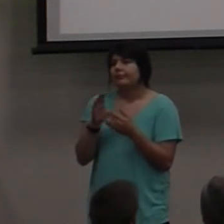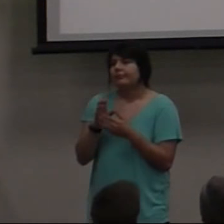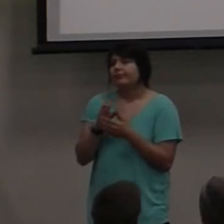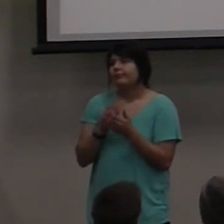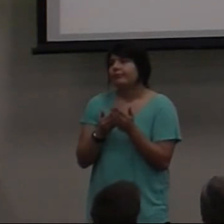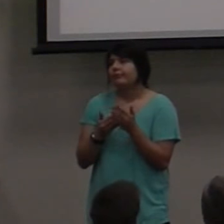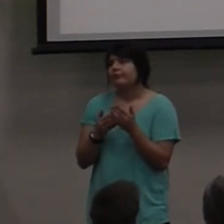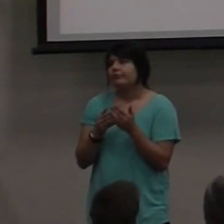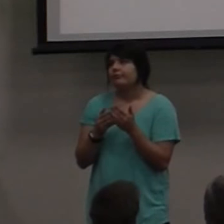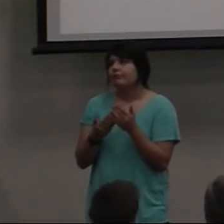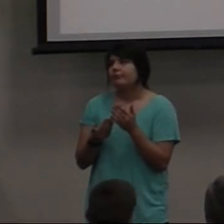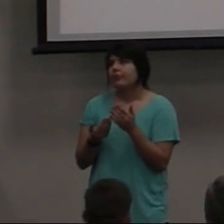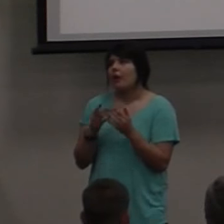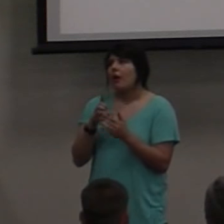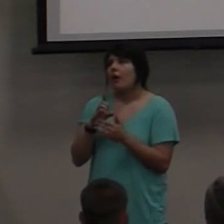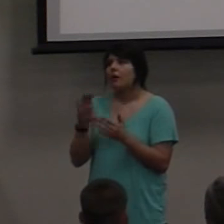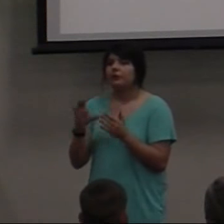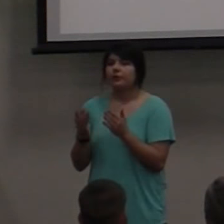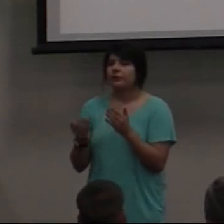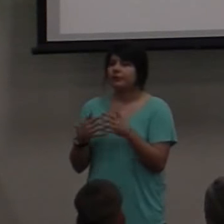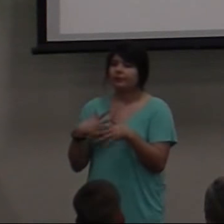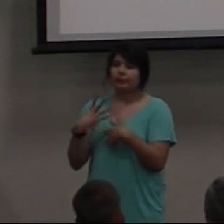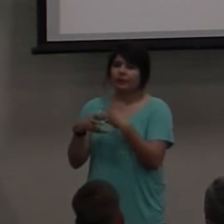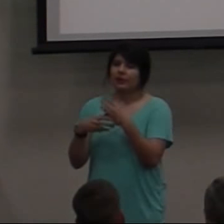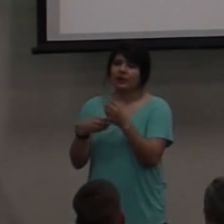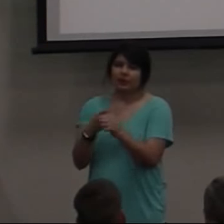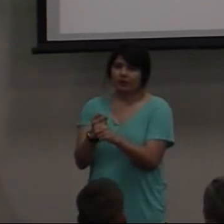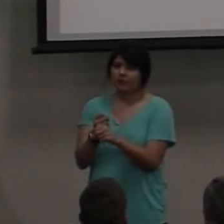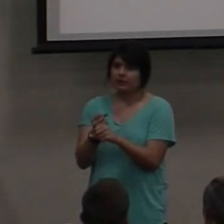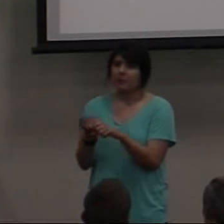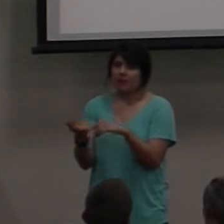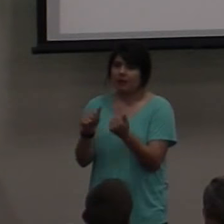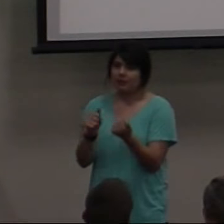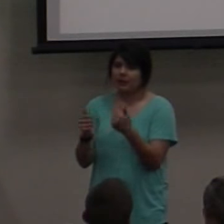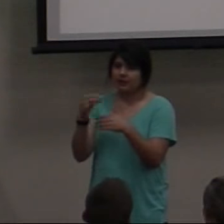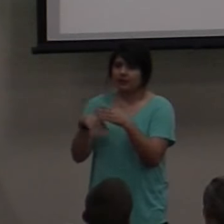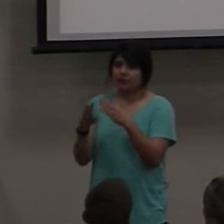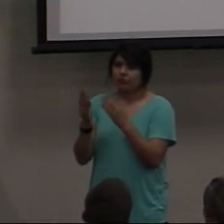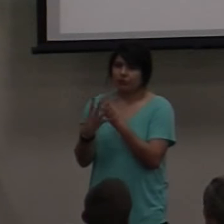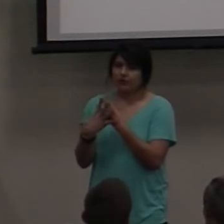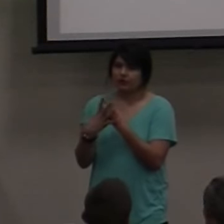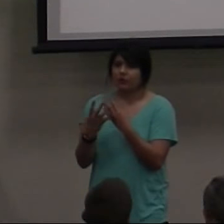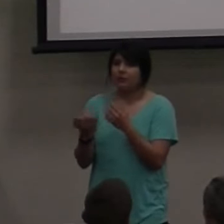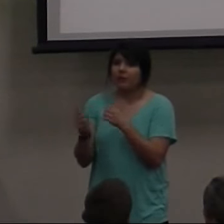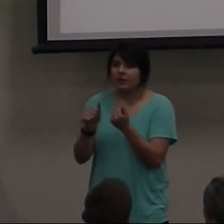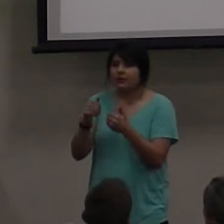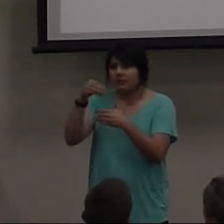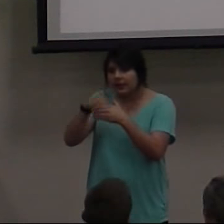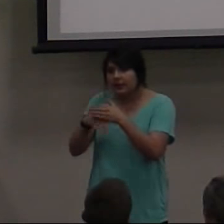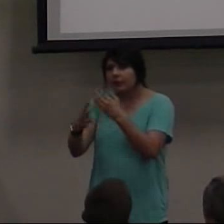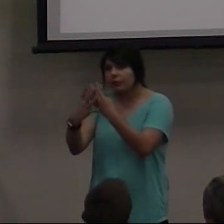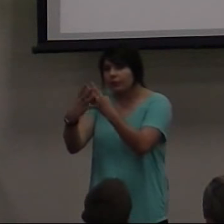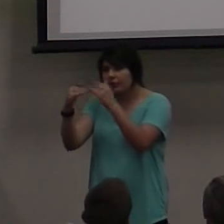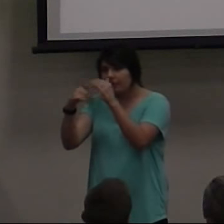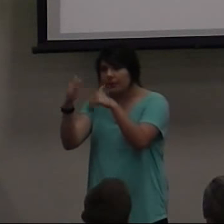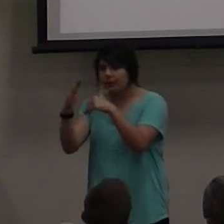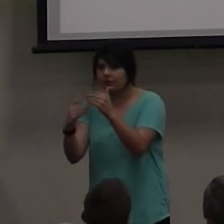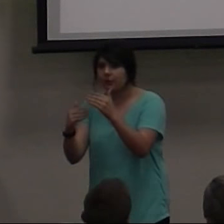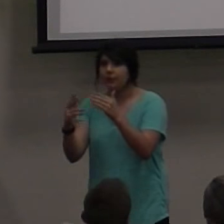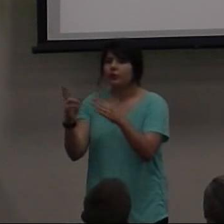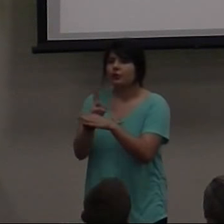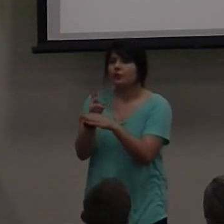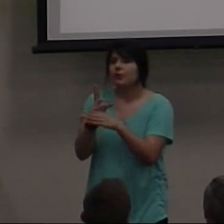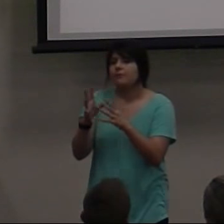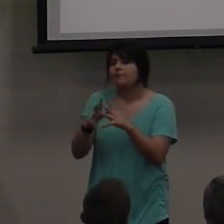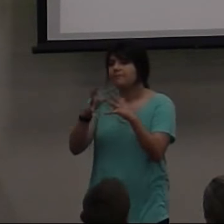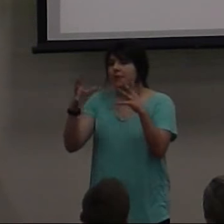have come to Christ in prison. We baptize them in the prison. We use a big